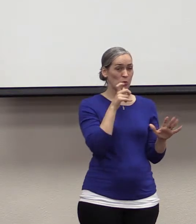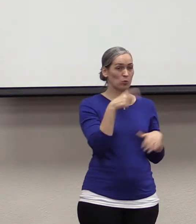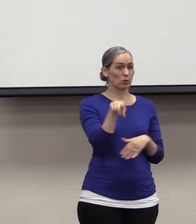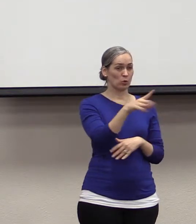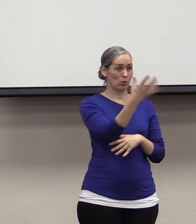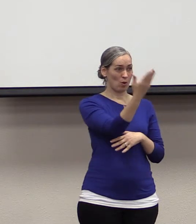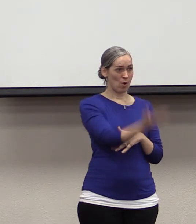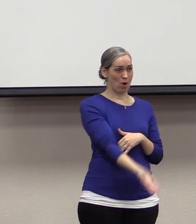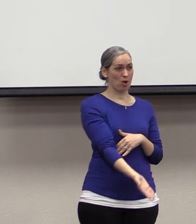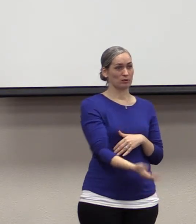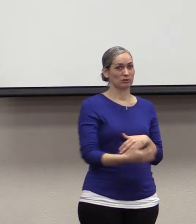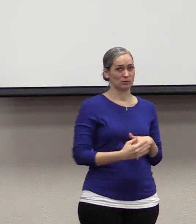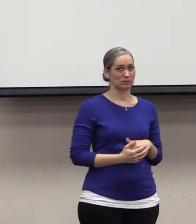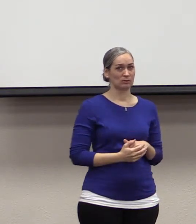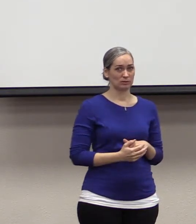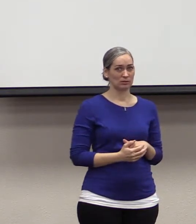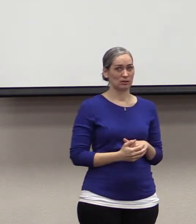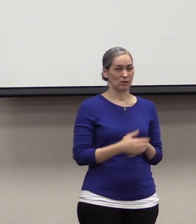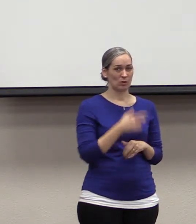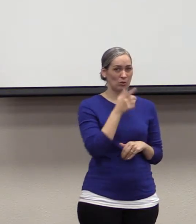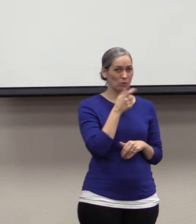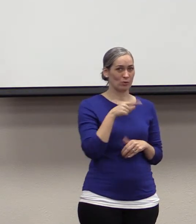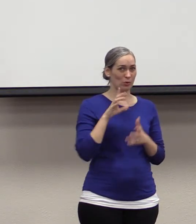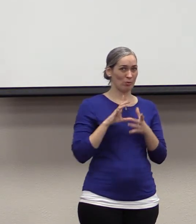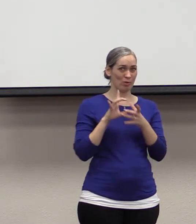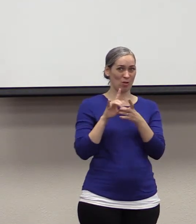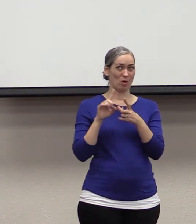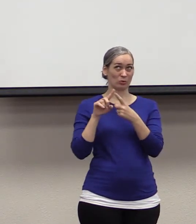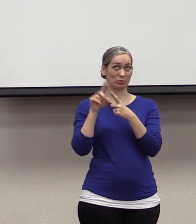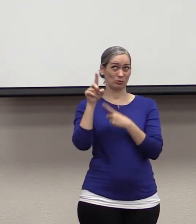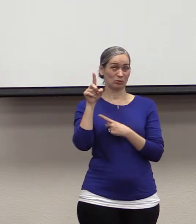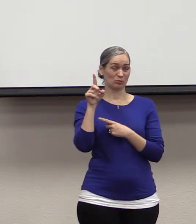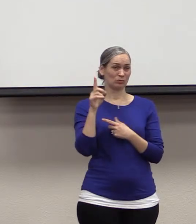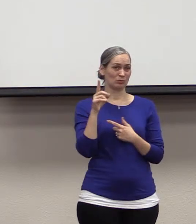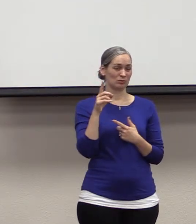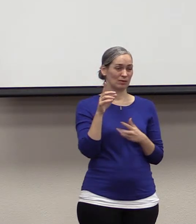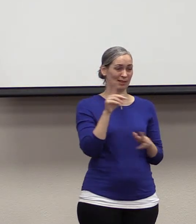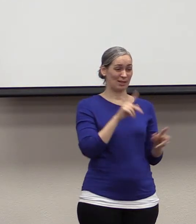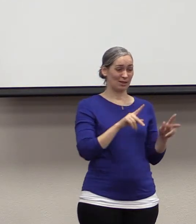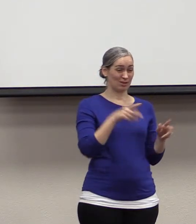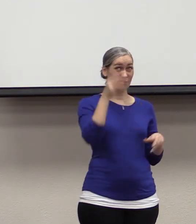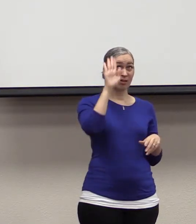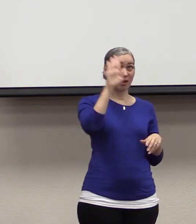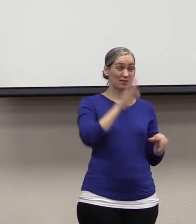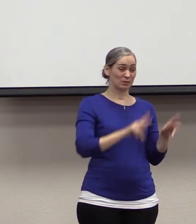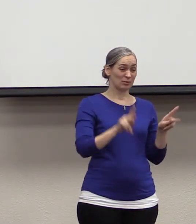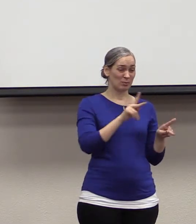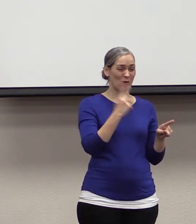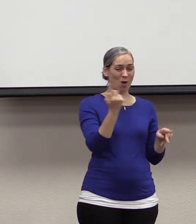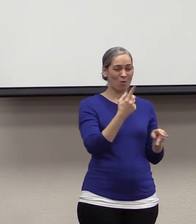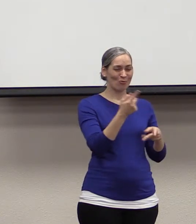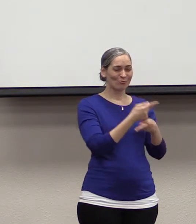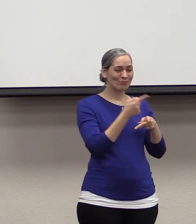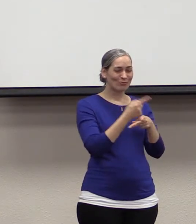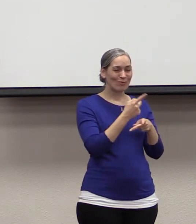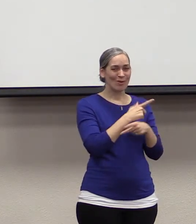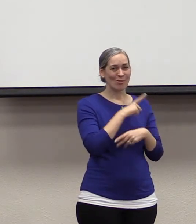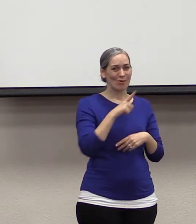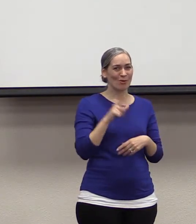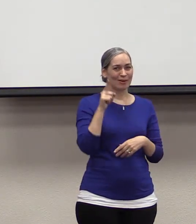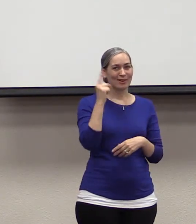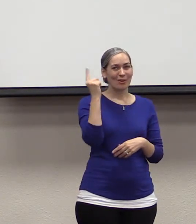are and whose you are, and that the people of God are always being looked after, and that the Lord